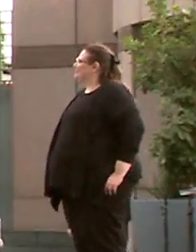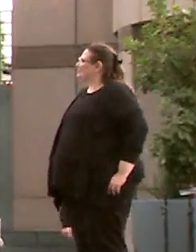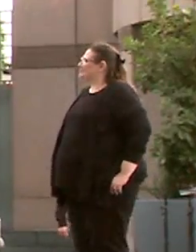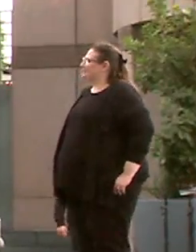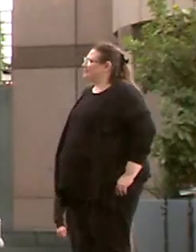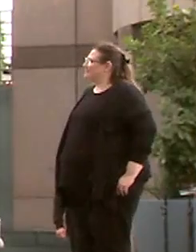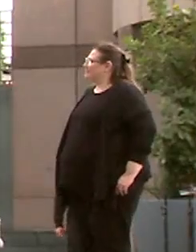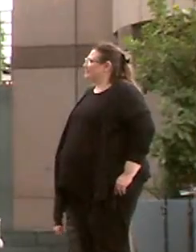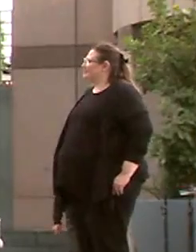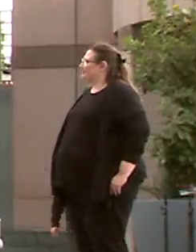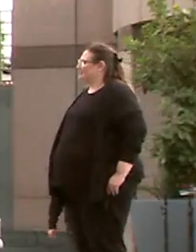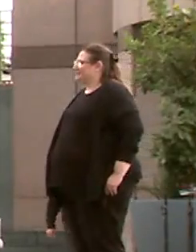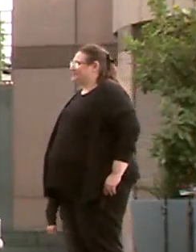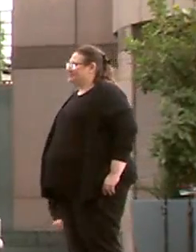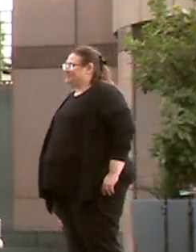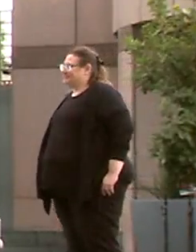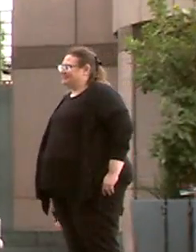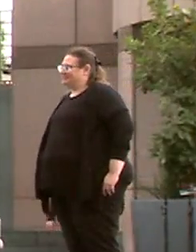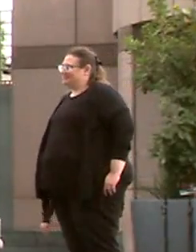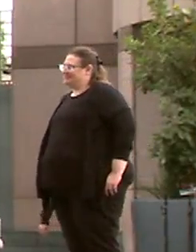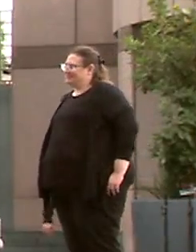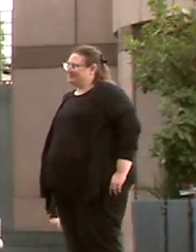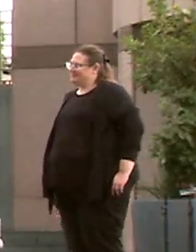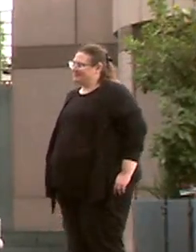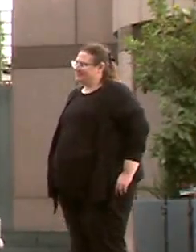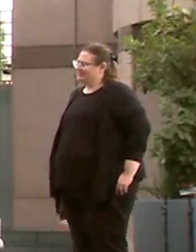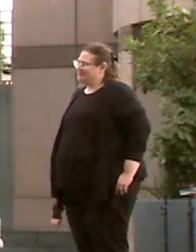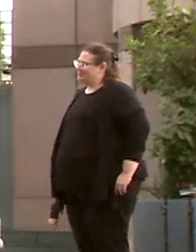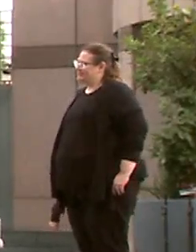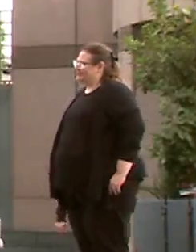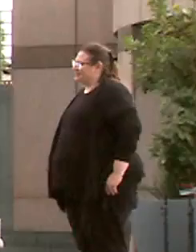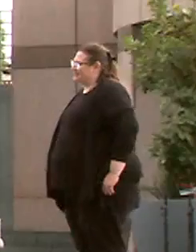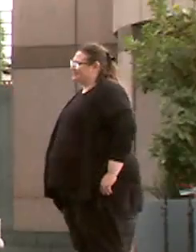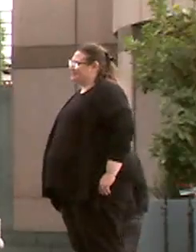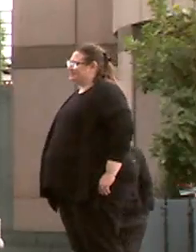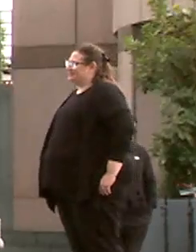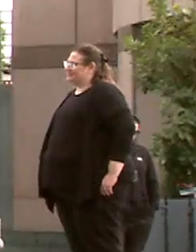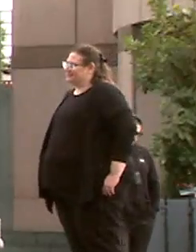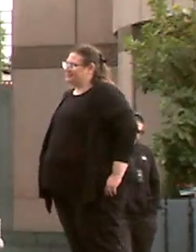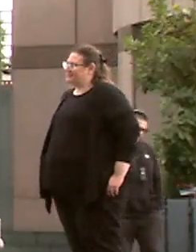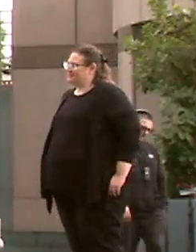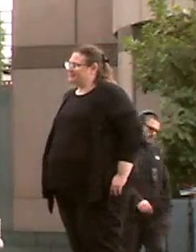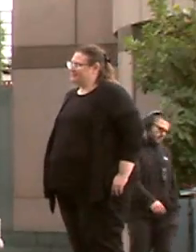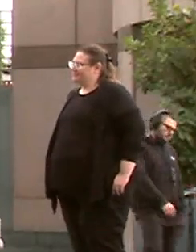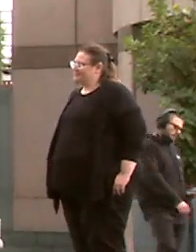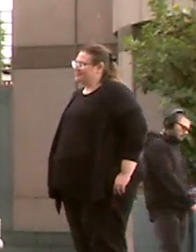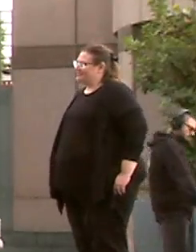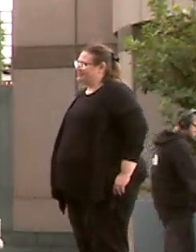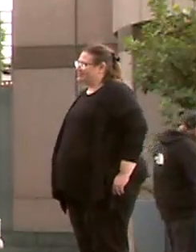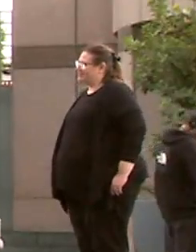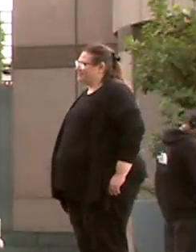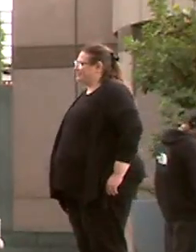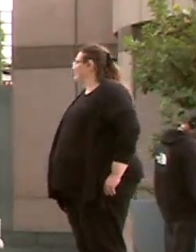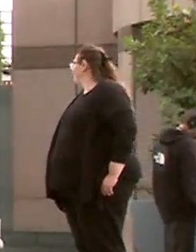felt, that you have experienced, it's fuel. Use it. It will guide